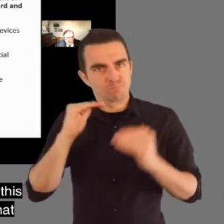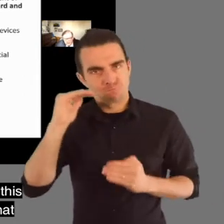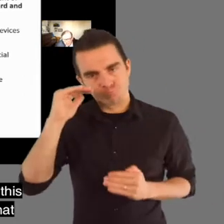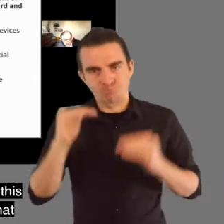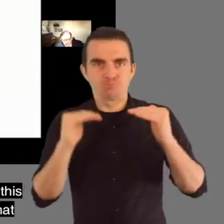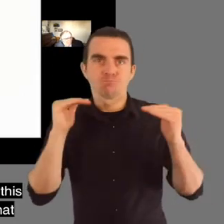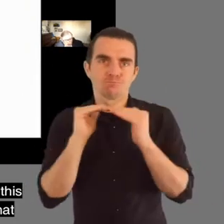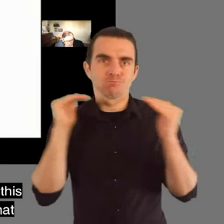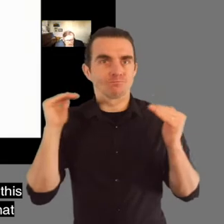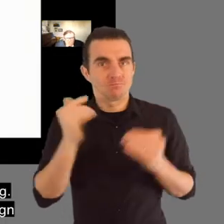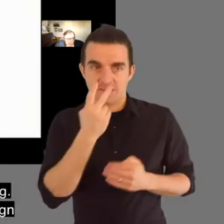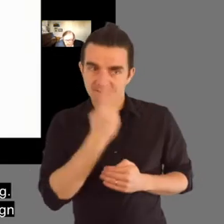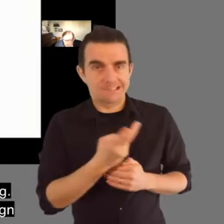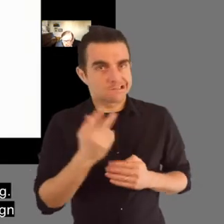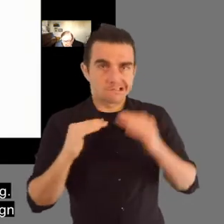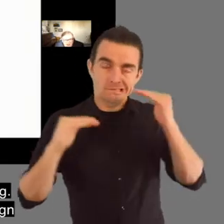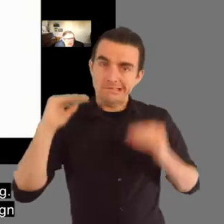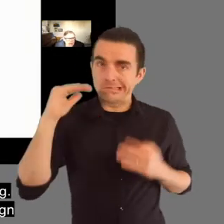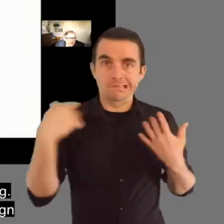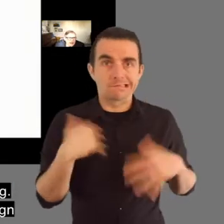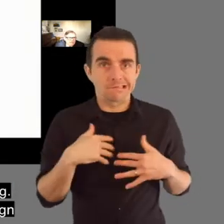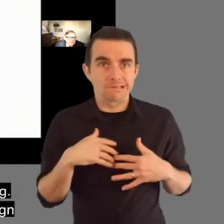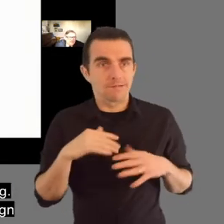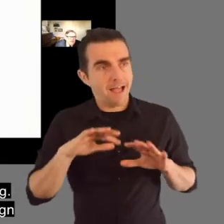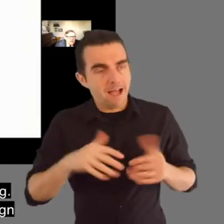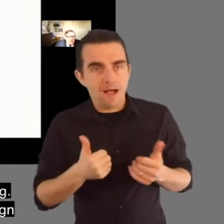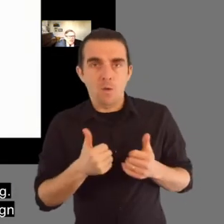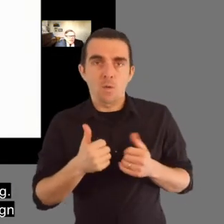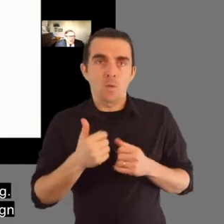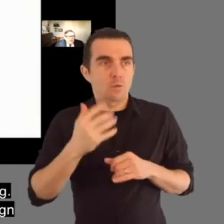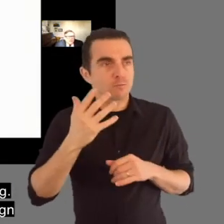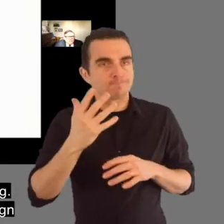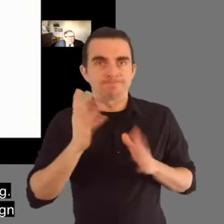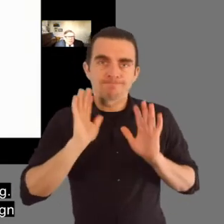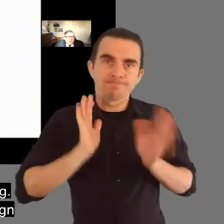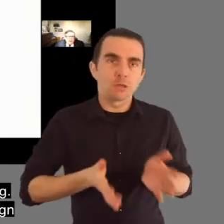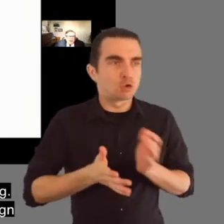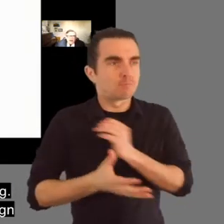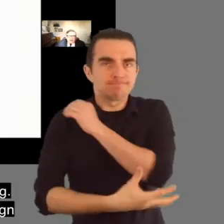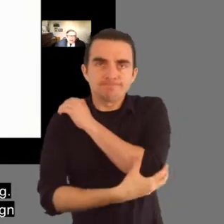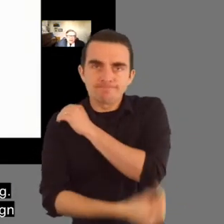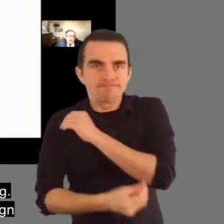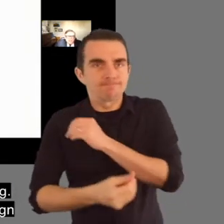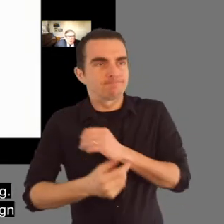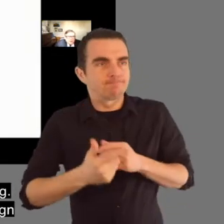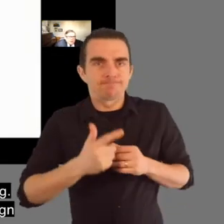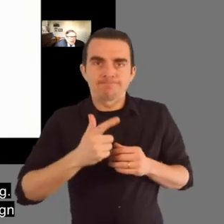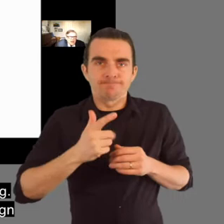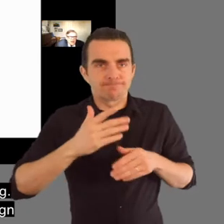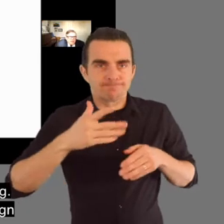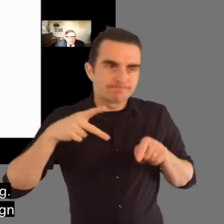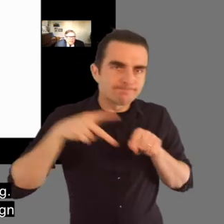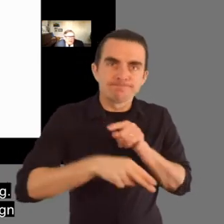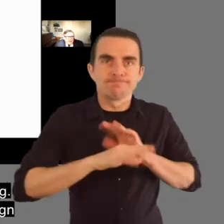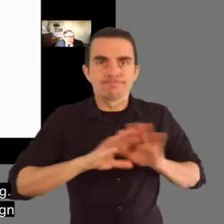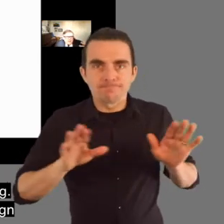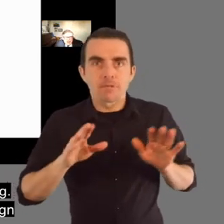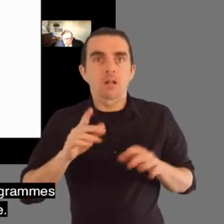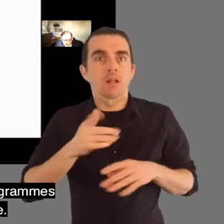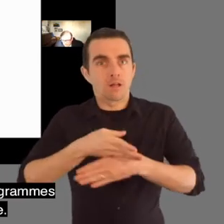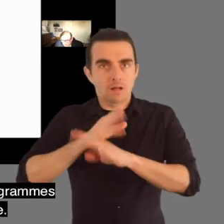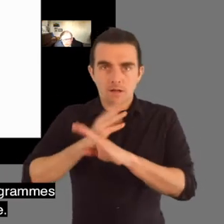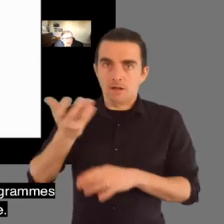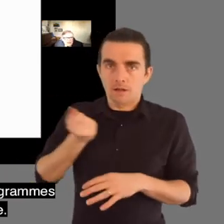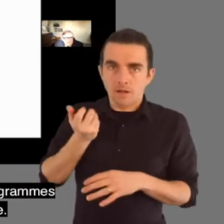livelihood, but not that much is actually happening. So actions to end poverty and hunger for